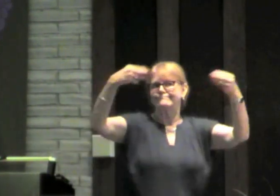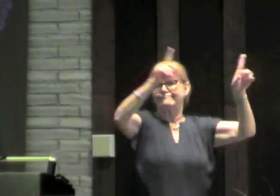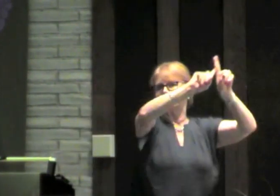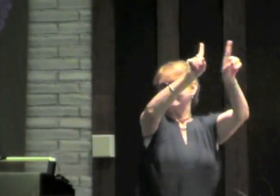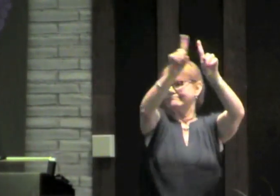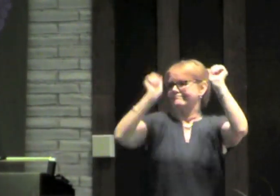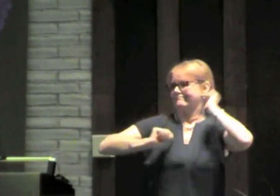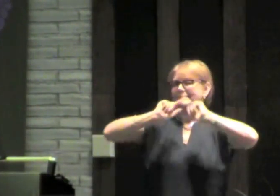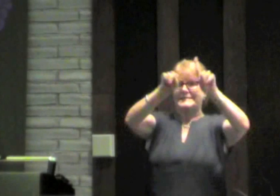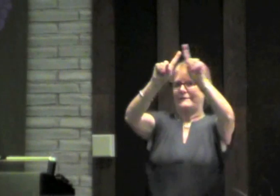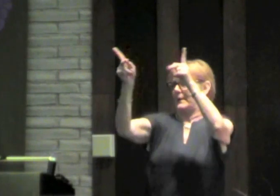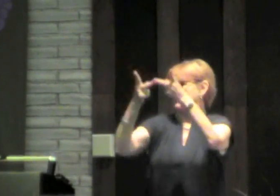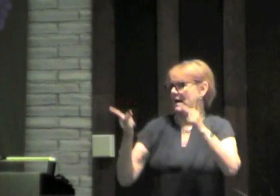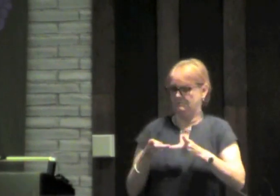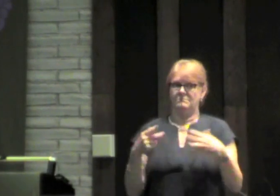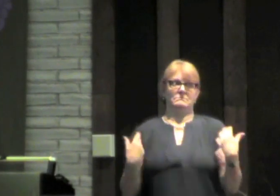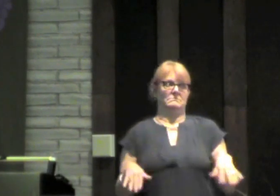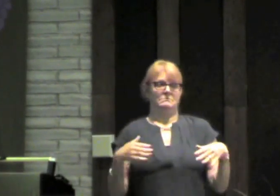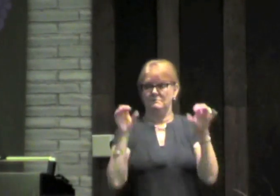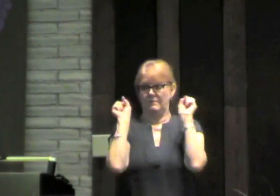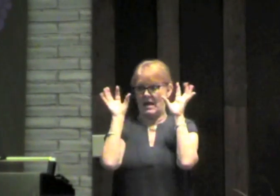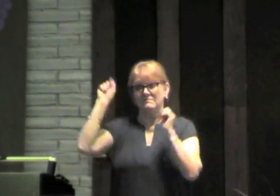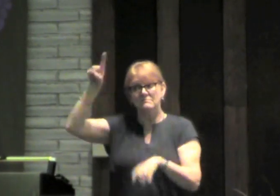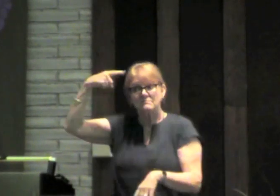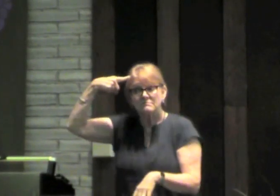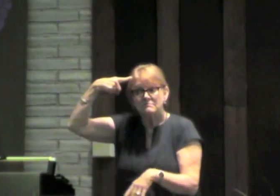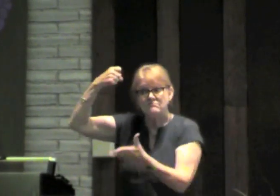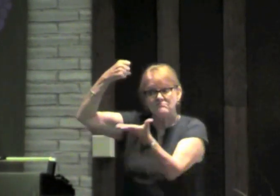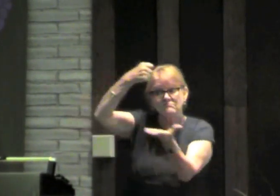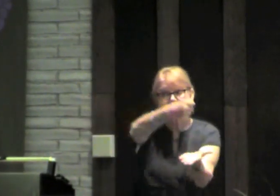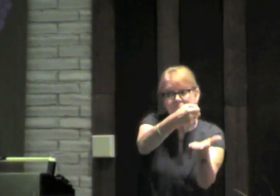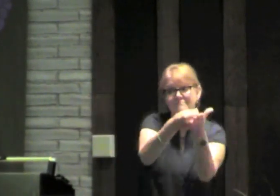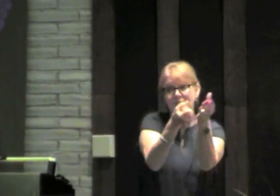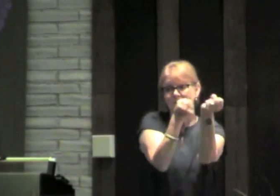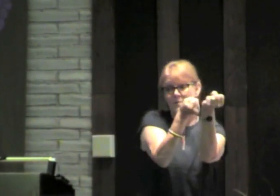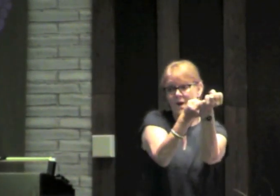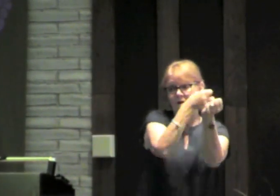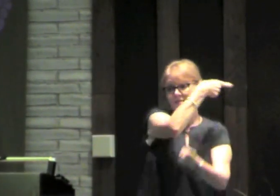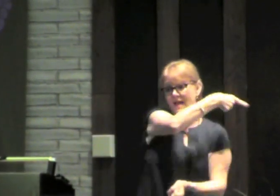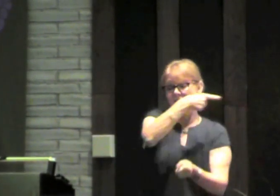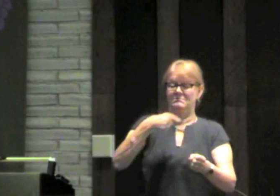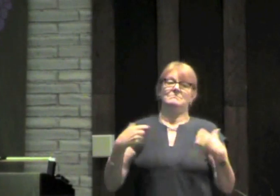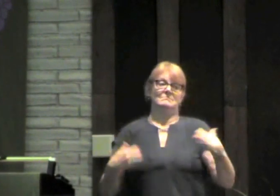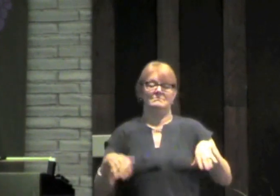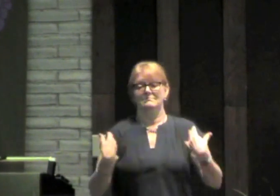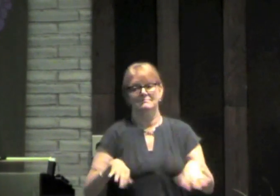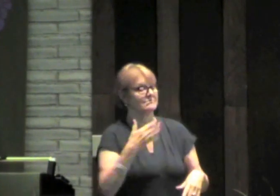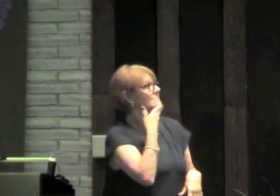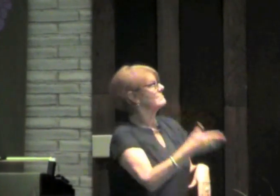world famous. They travel worldwide to different countries and different cities, and the government supports them. They are